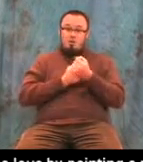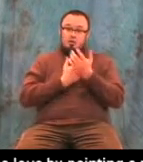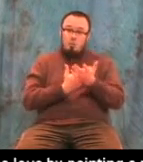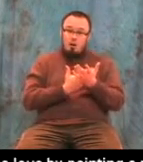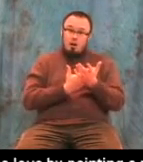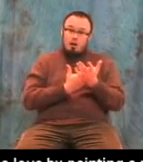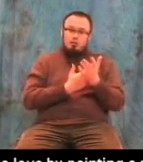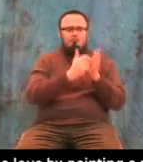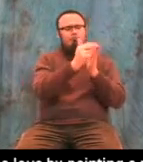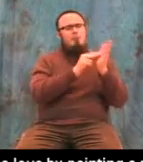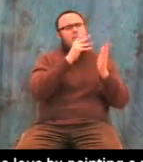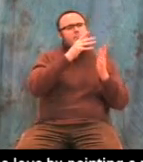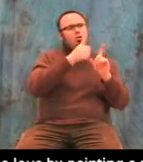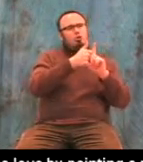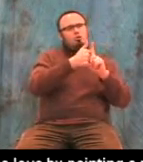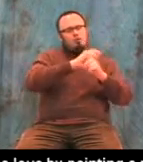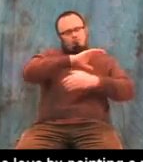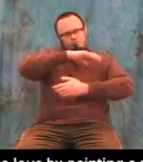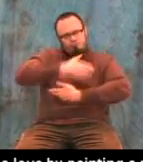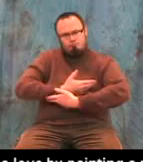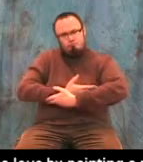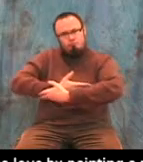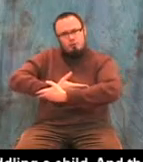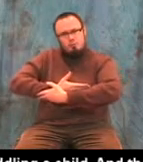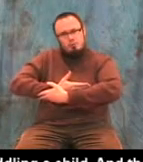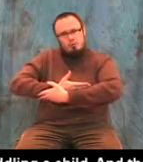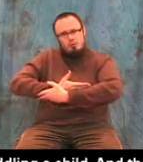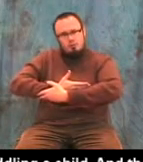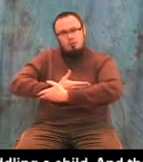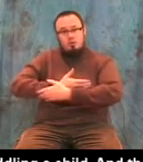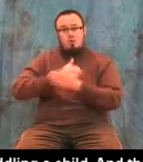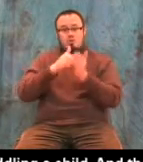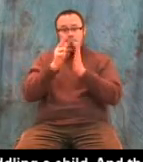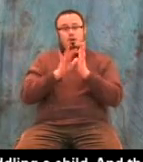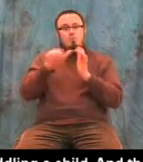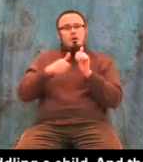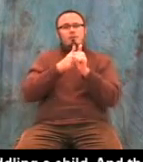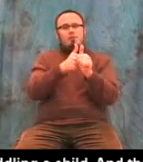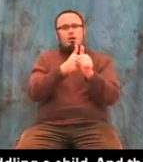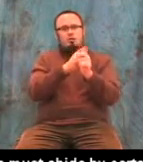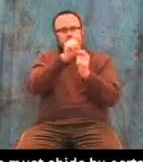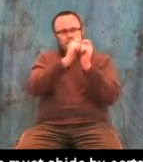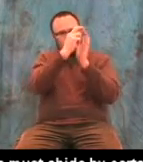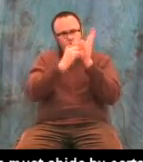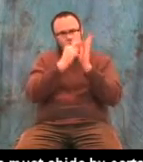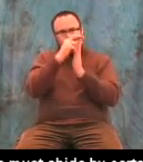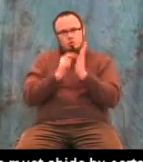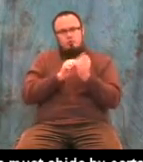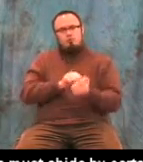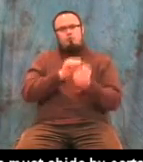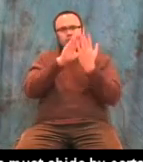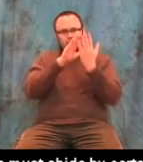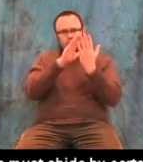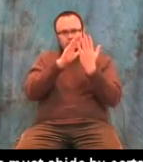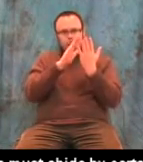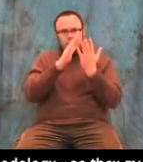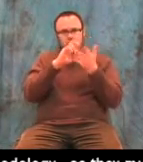a mother cuddling a child. And then painters must abide by certain rules of methodology. So they have a method of